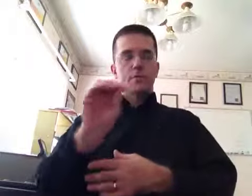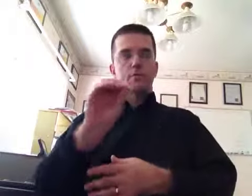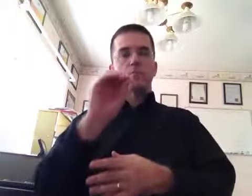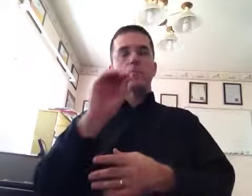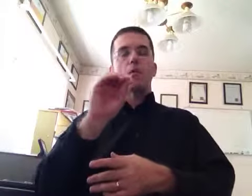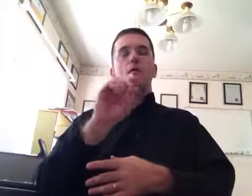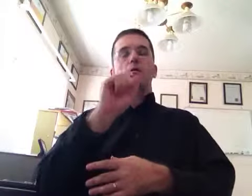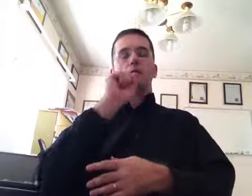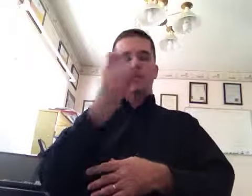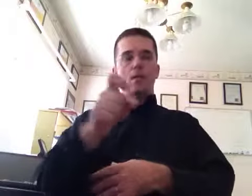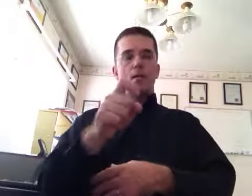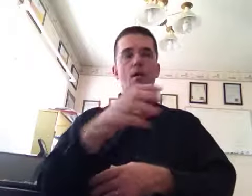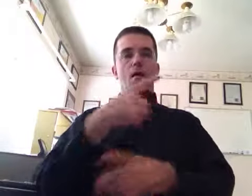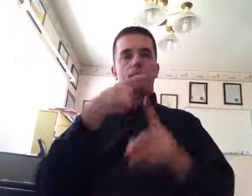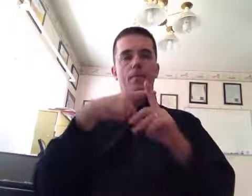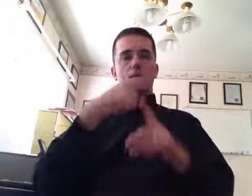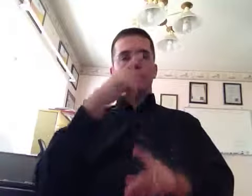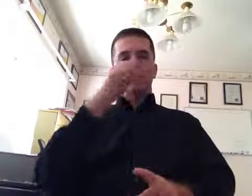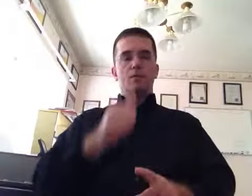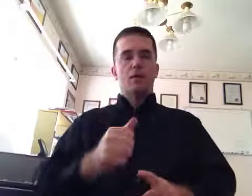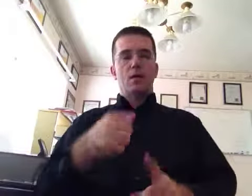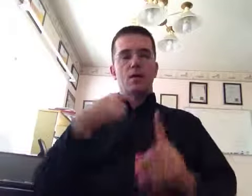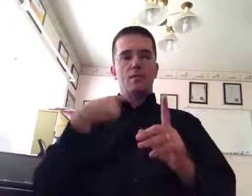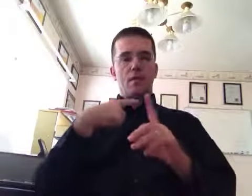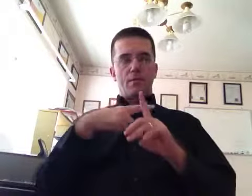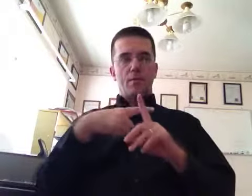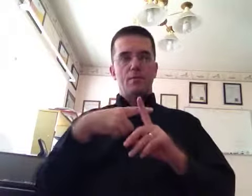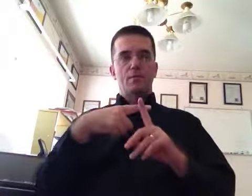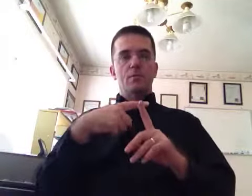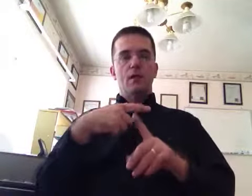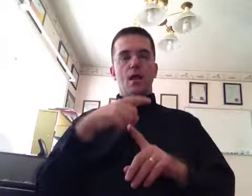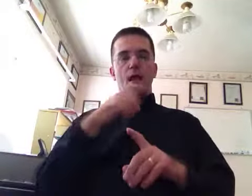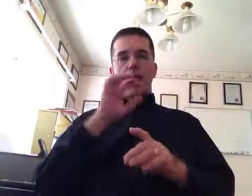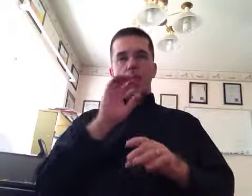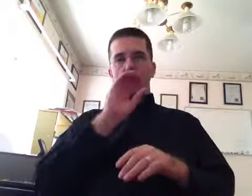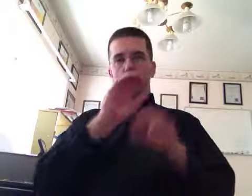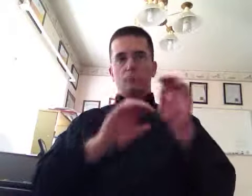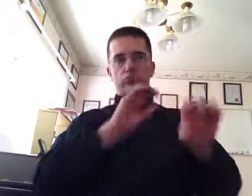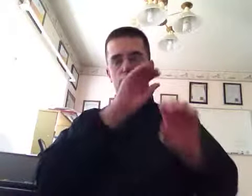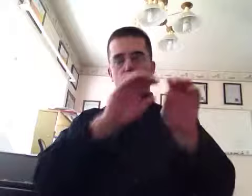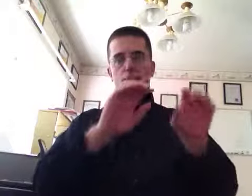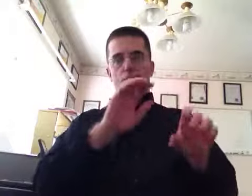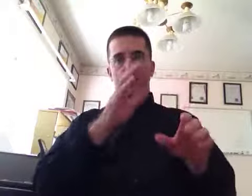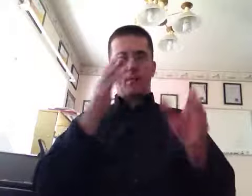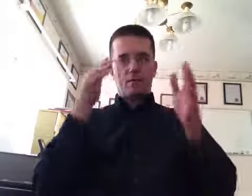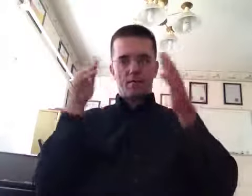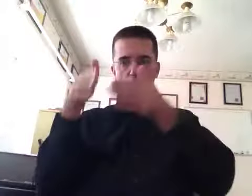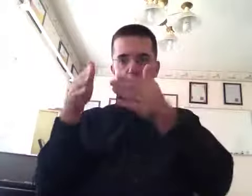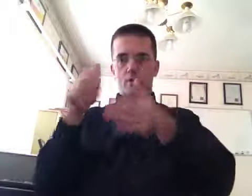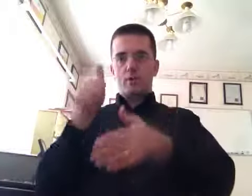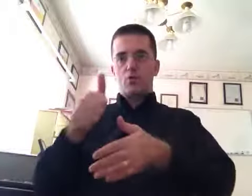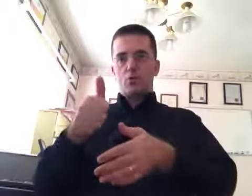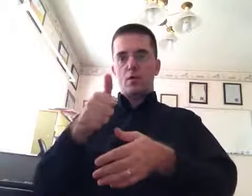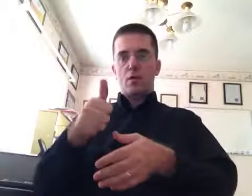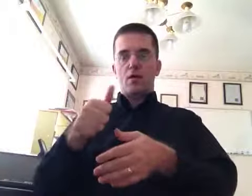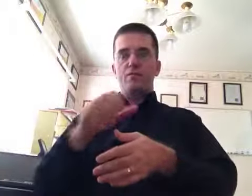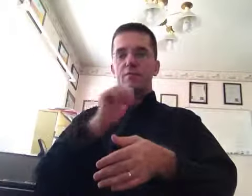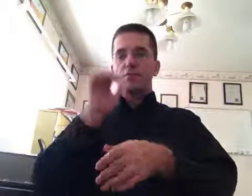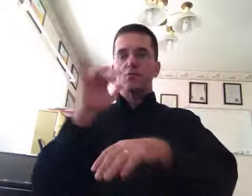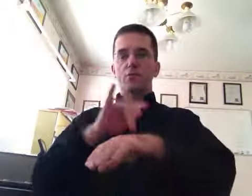bit, and the rest of it I'd be investing, and then you get about the business of making a living on your own and not touching this money.